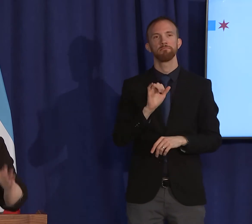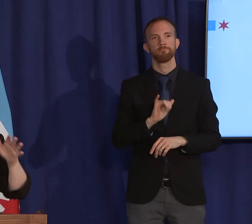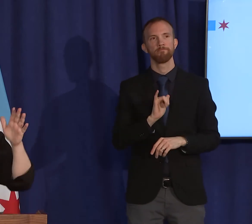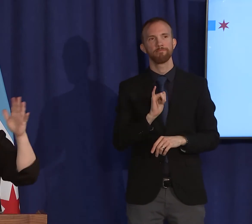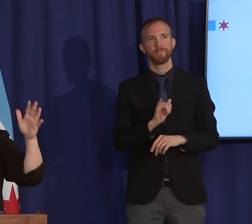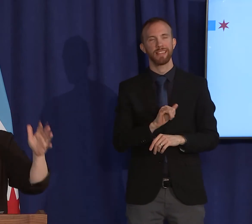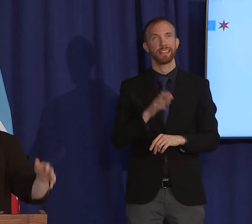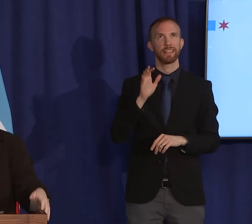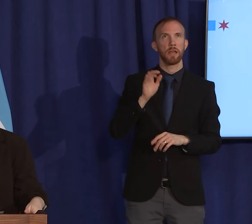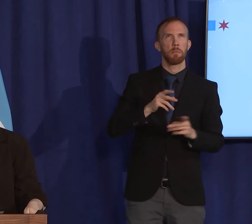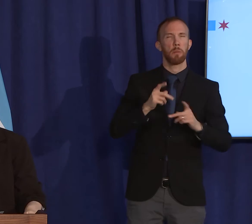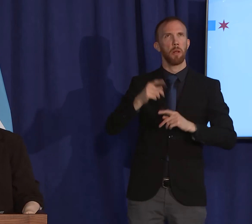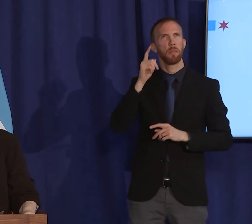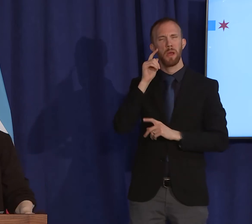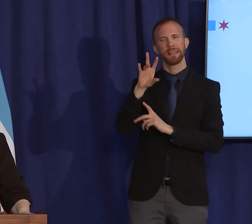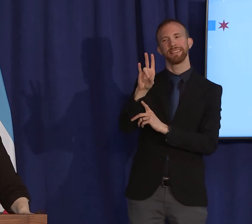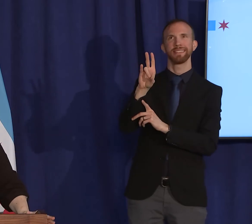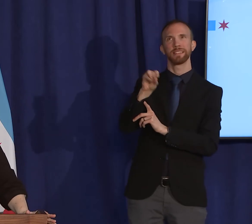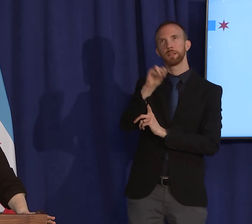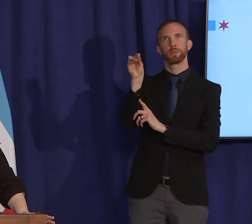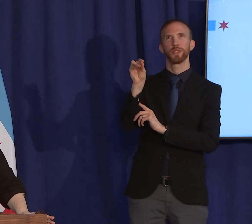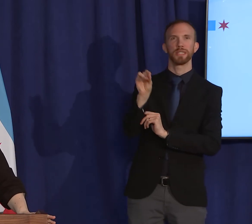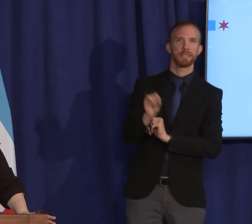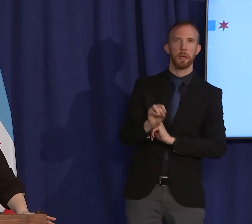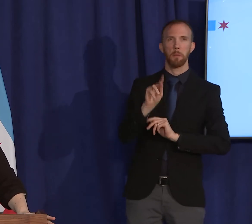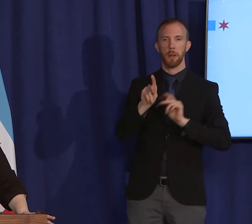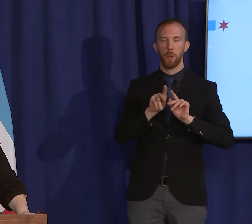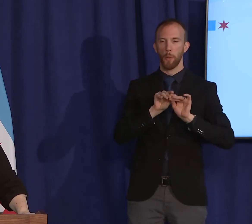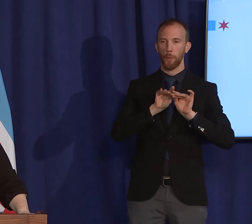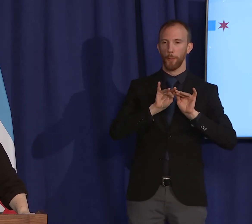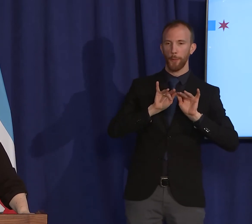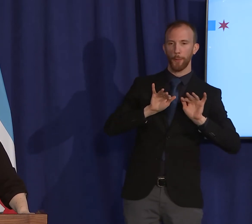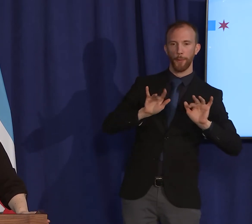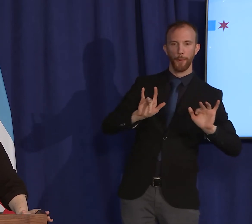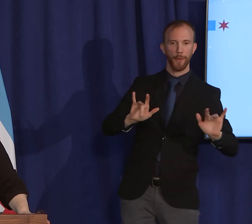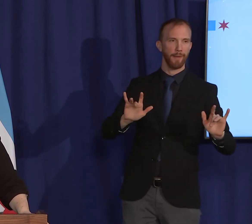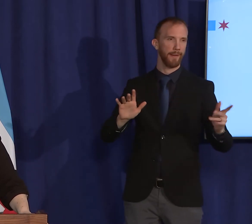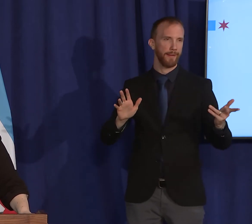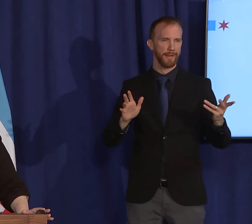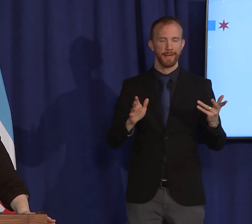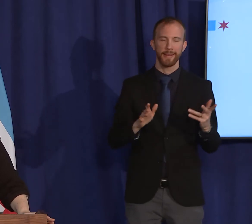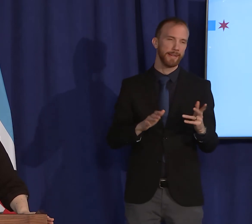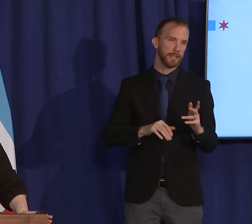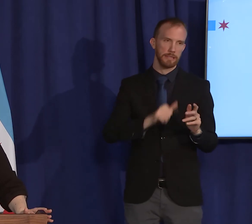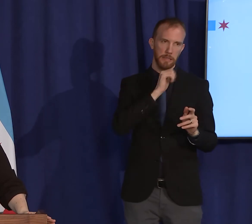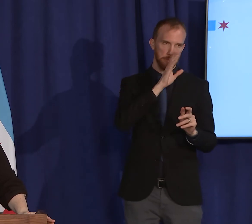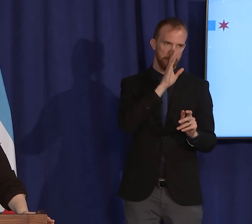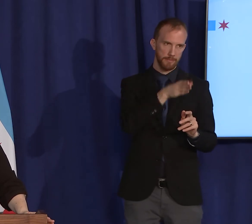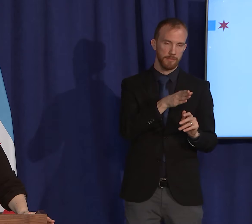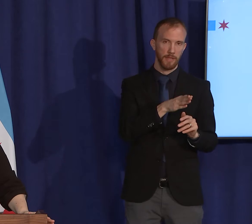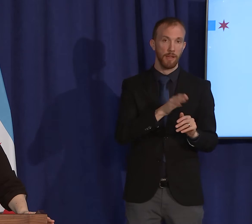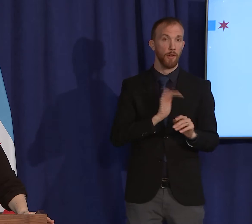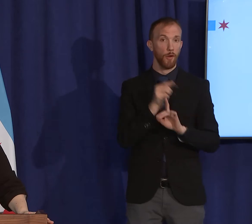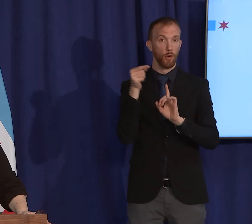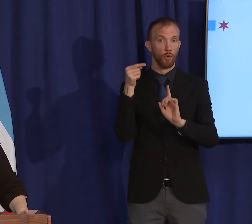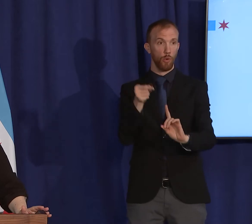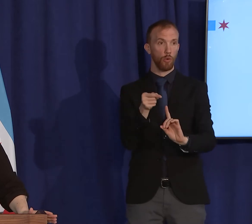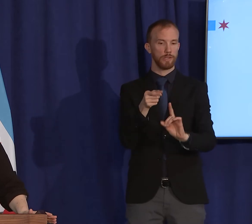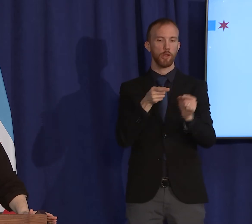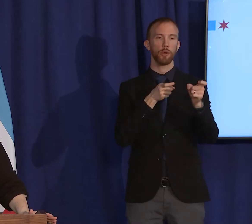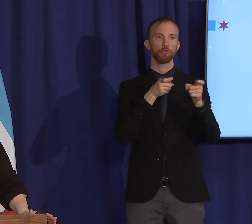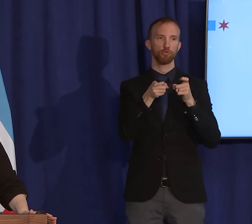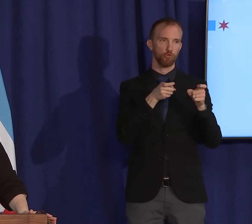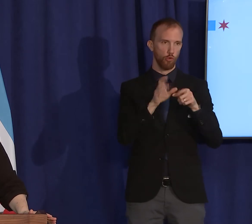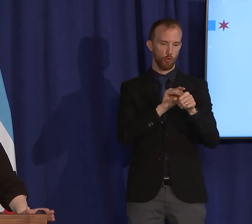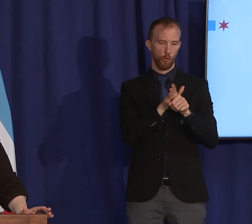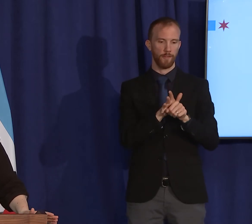in this 70% herd immunity number early on, and it's never been that straightforward. Our goal is to get to a point where COVID is controlled. I didn't